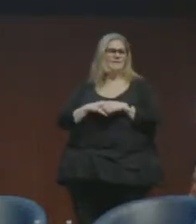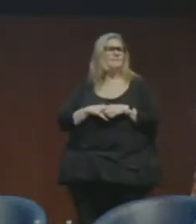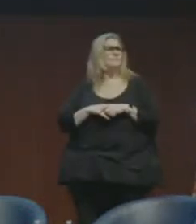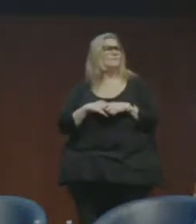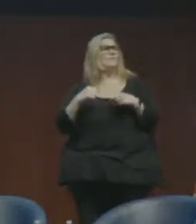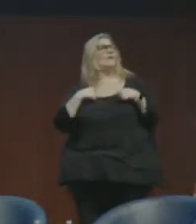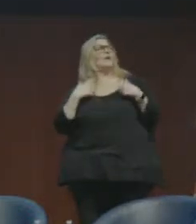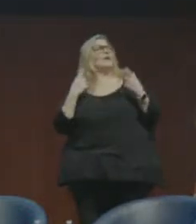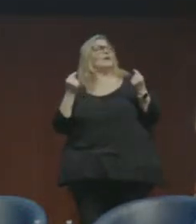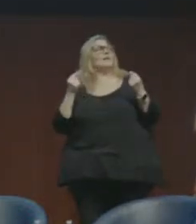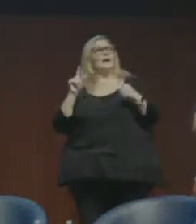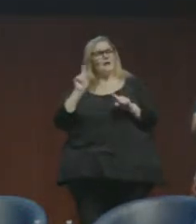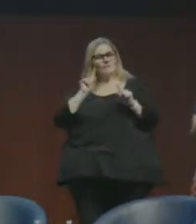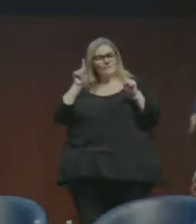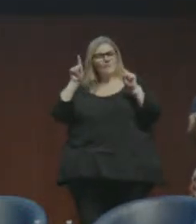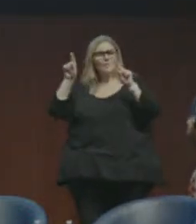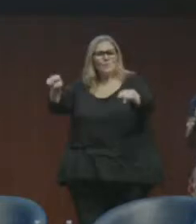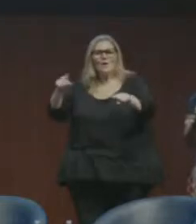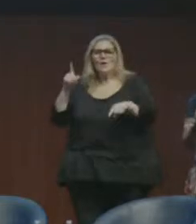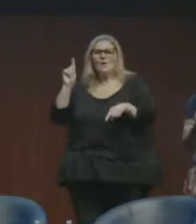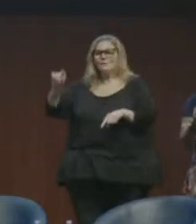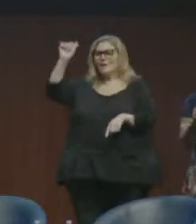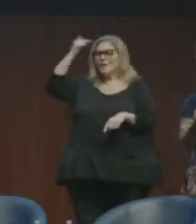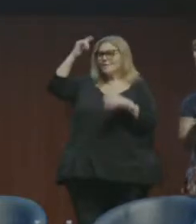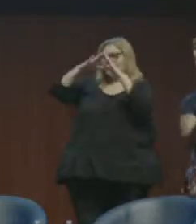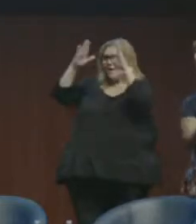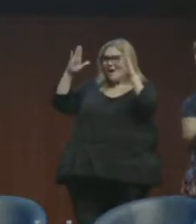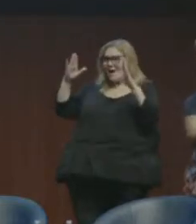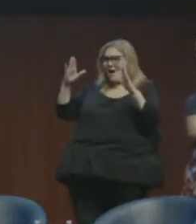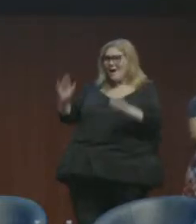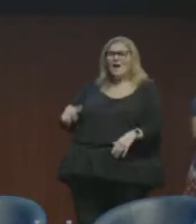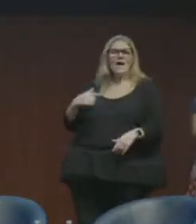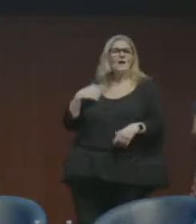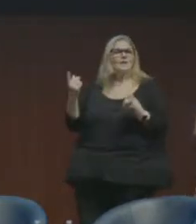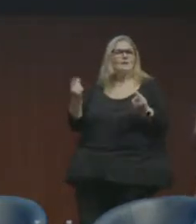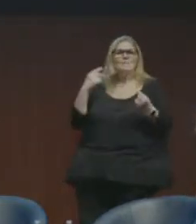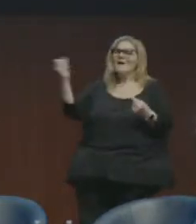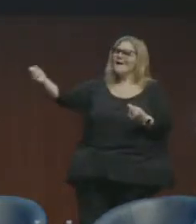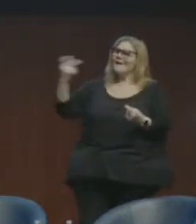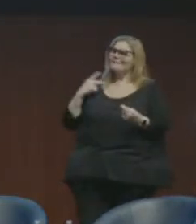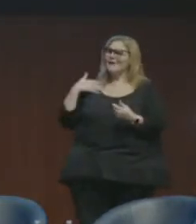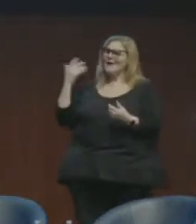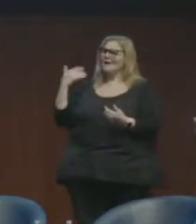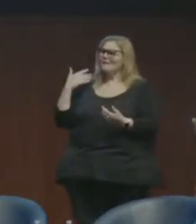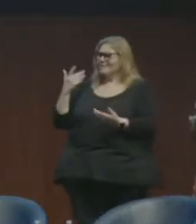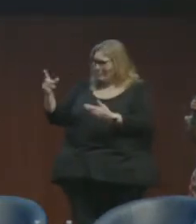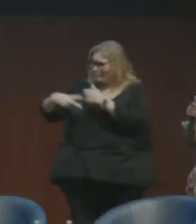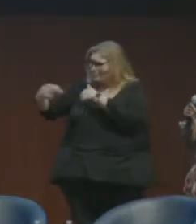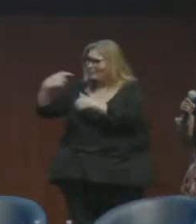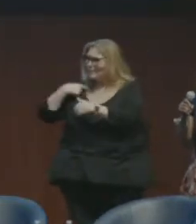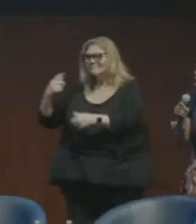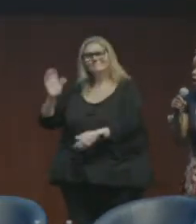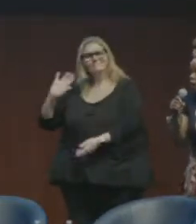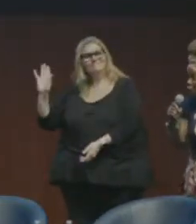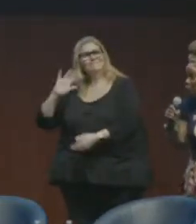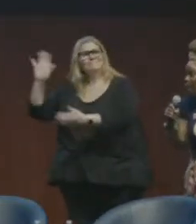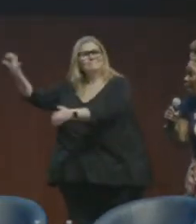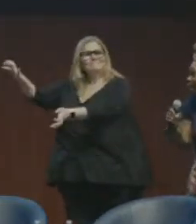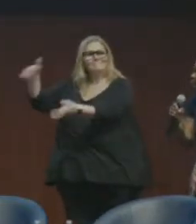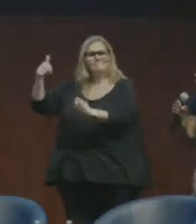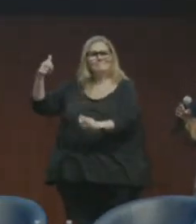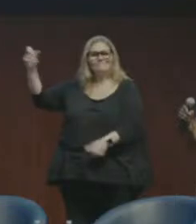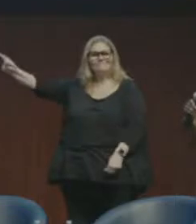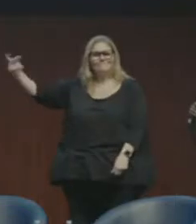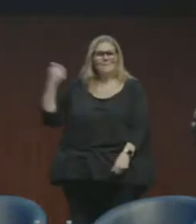Well, I went down to the governor's house and I took back what she stole from me. I took